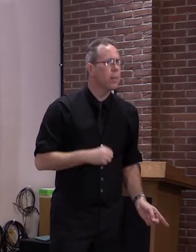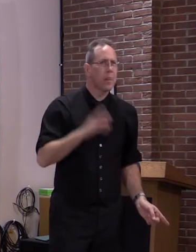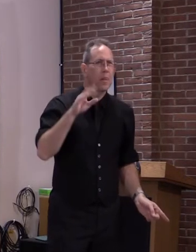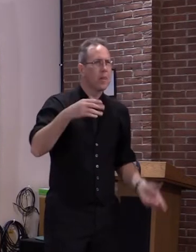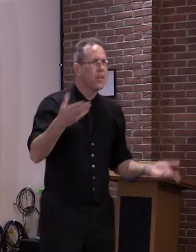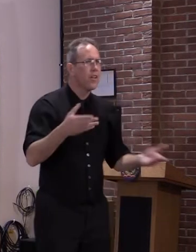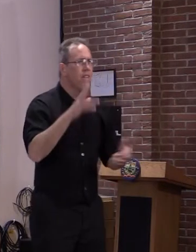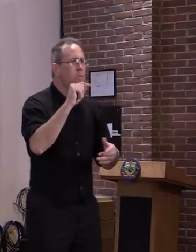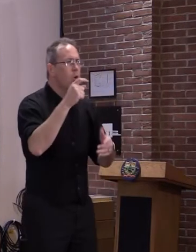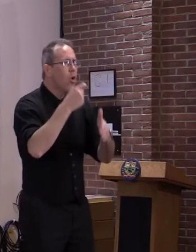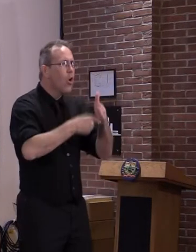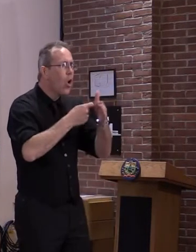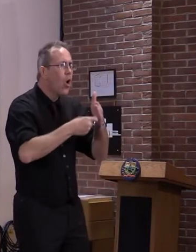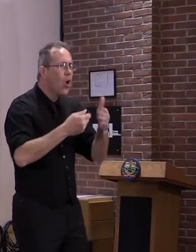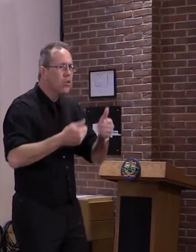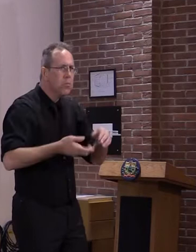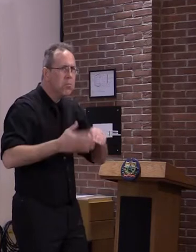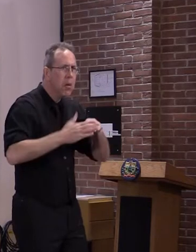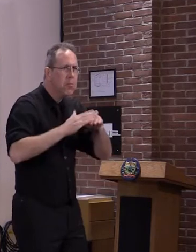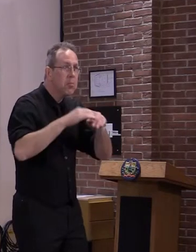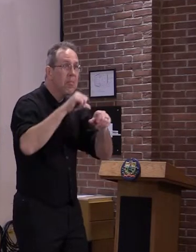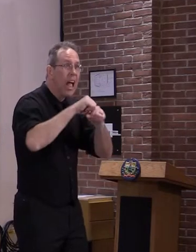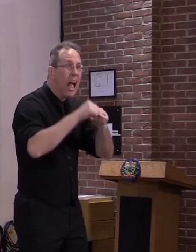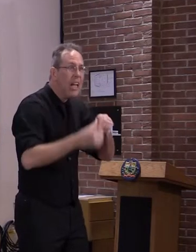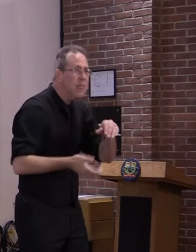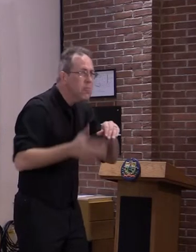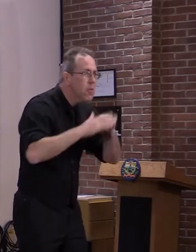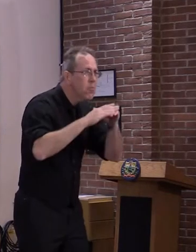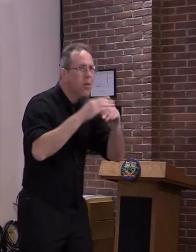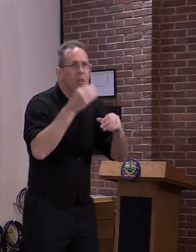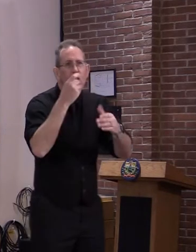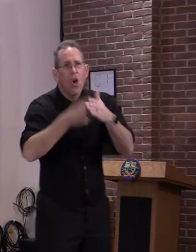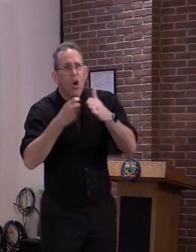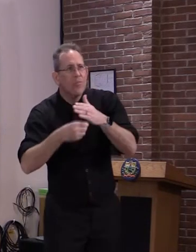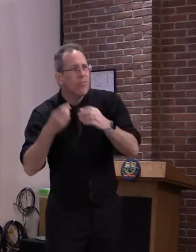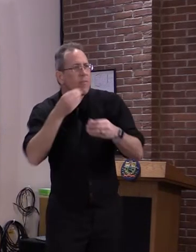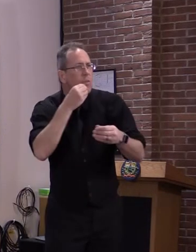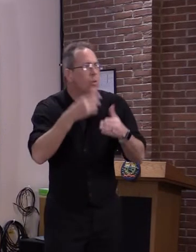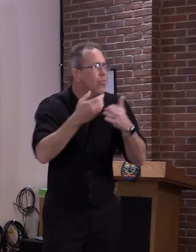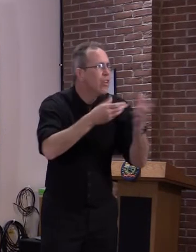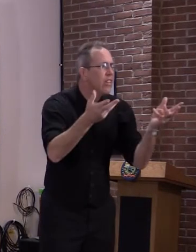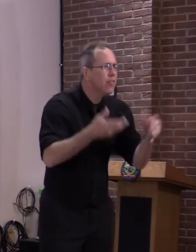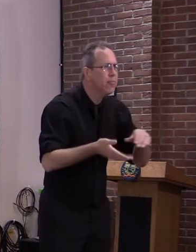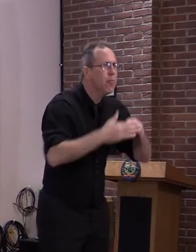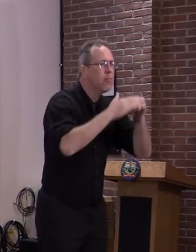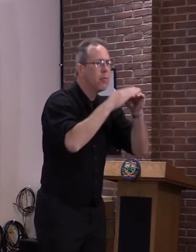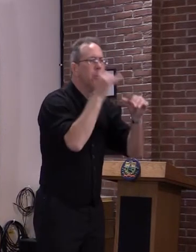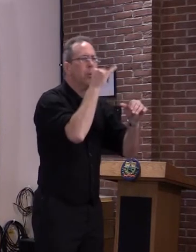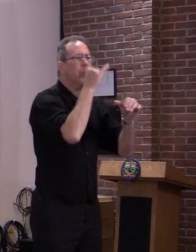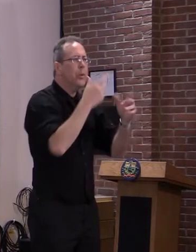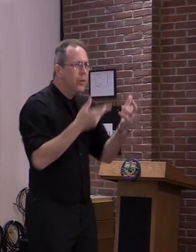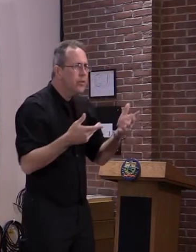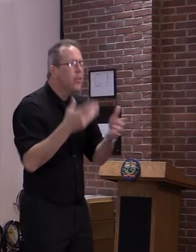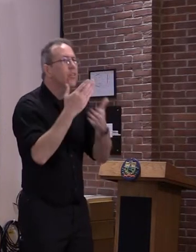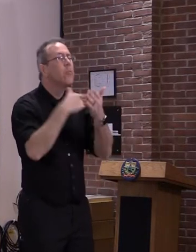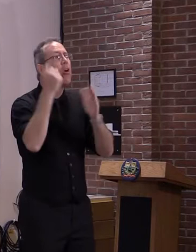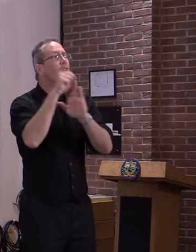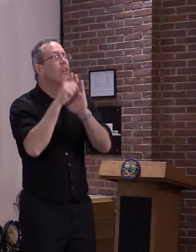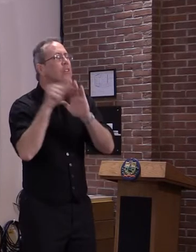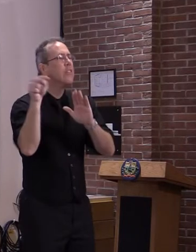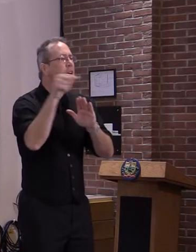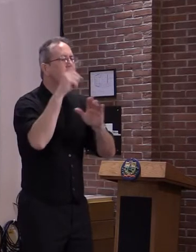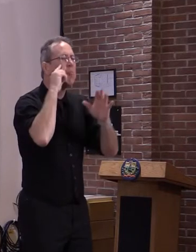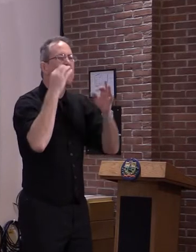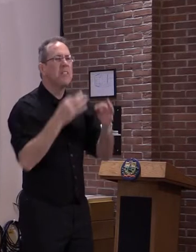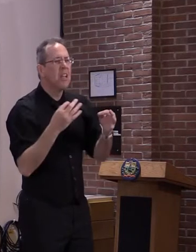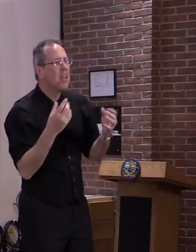In some states, there's been a kind of evolving discussion of potentially temporarily rolling back the gas tax or lifting